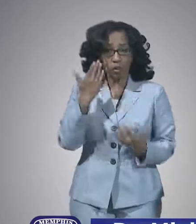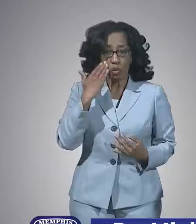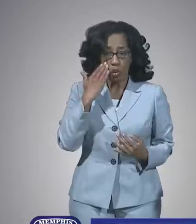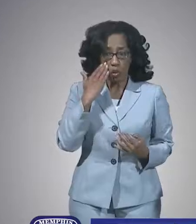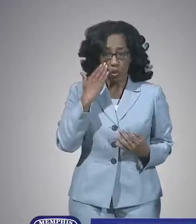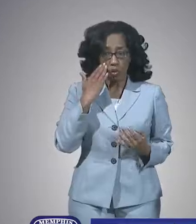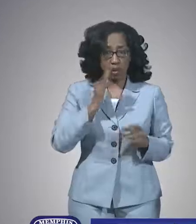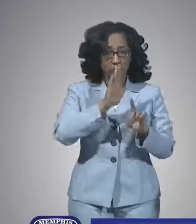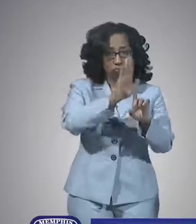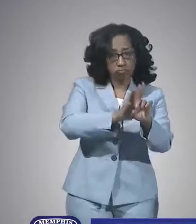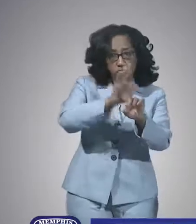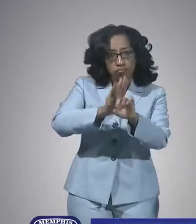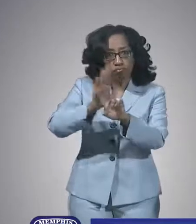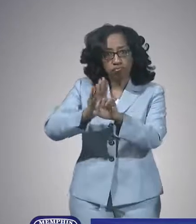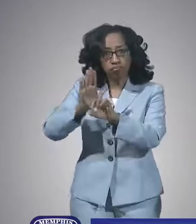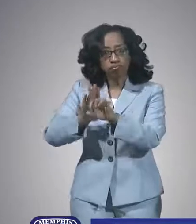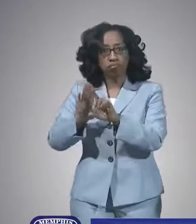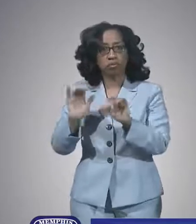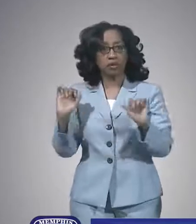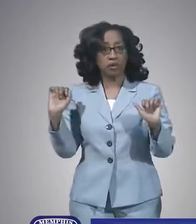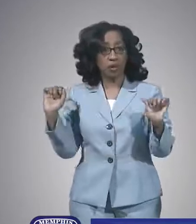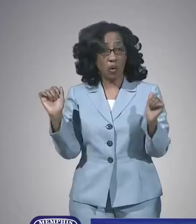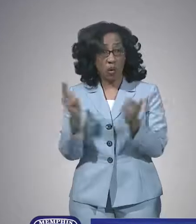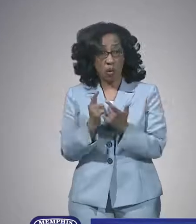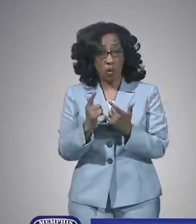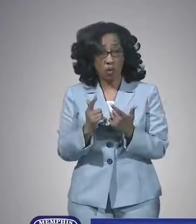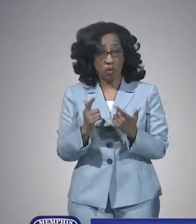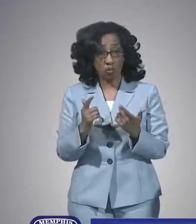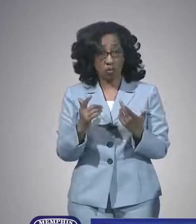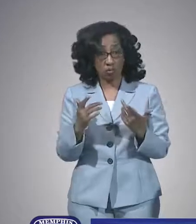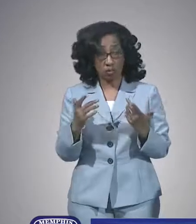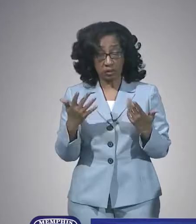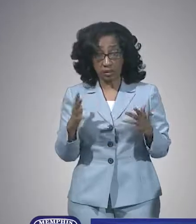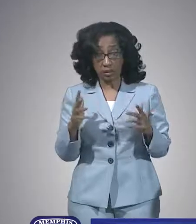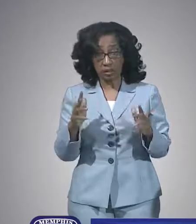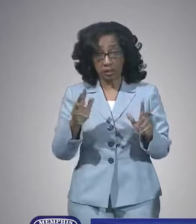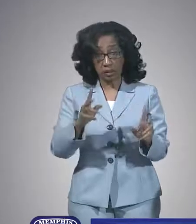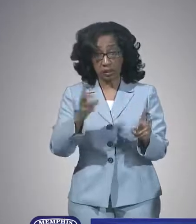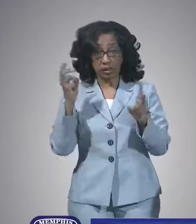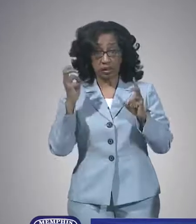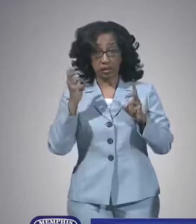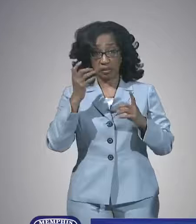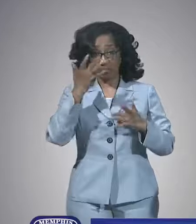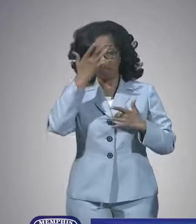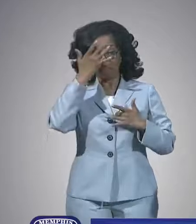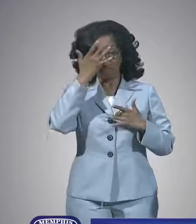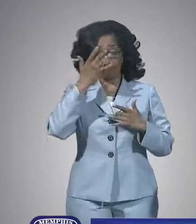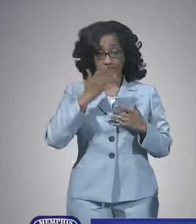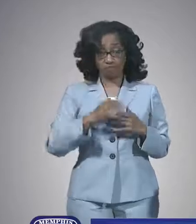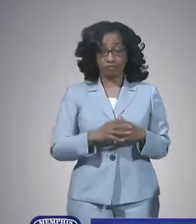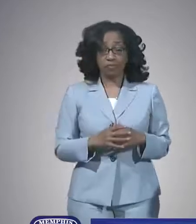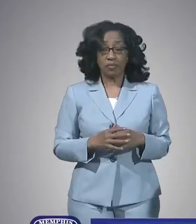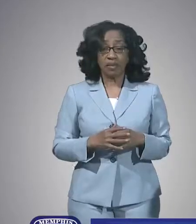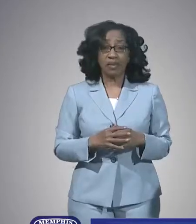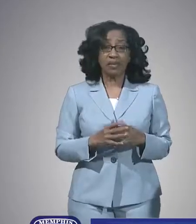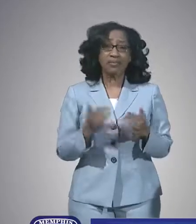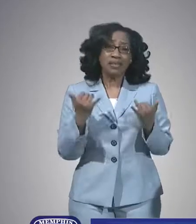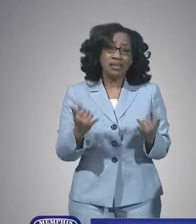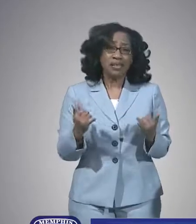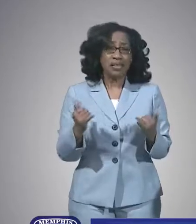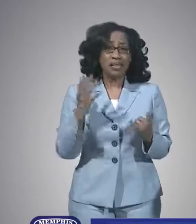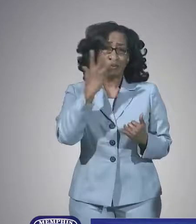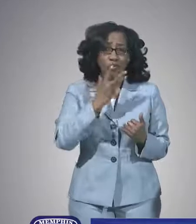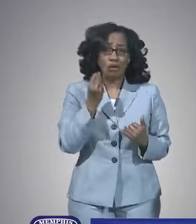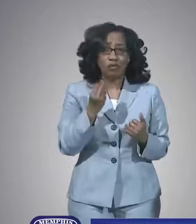of everyone that may be coming into your home. It got cooler today after a beautiful day yesterday. It's still beautiful today, but it's